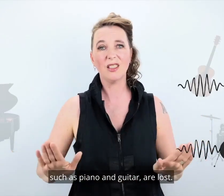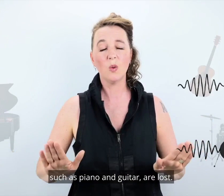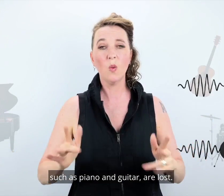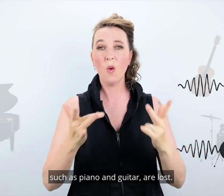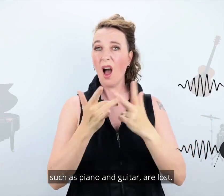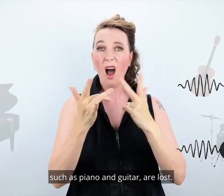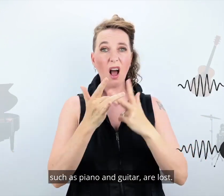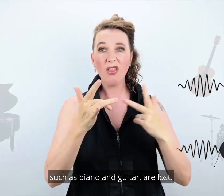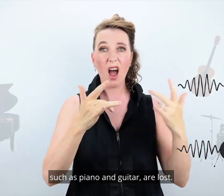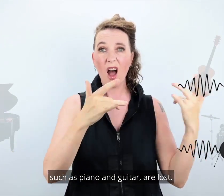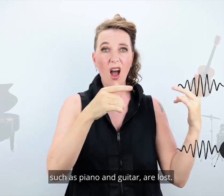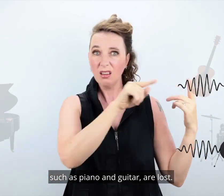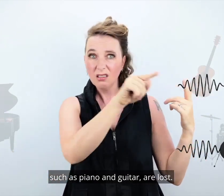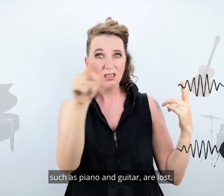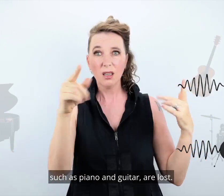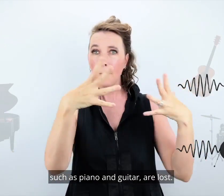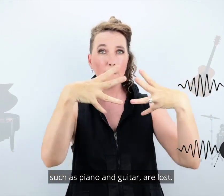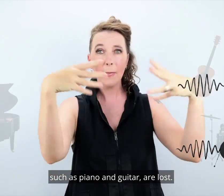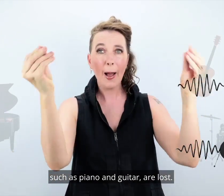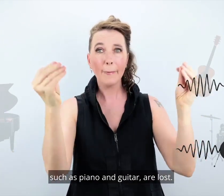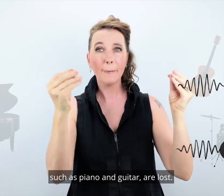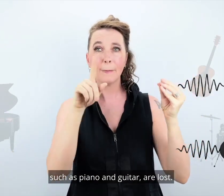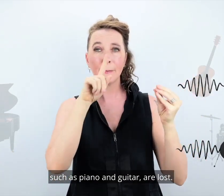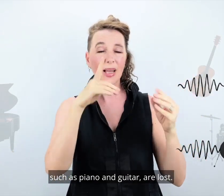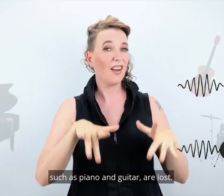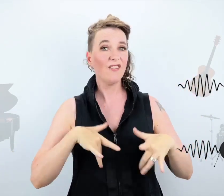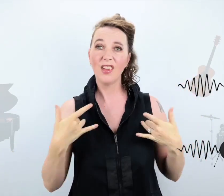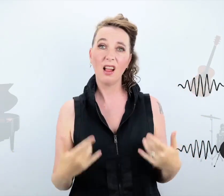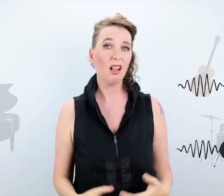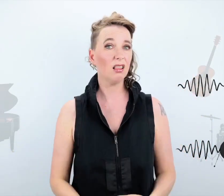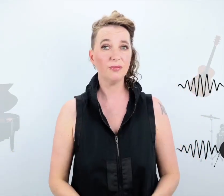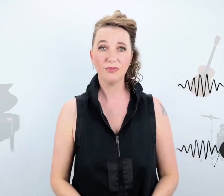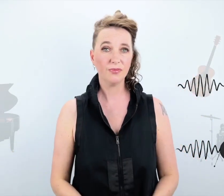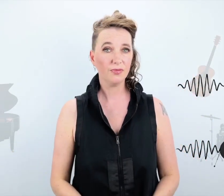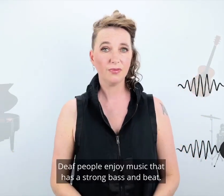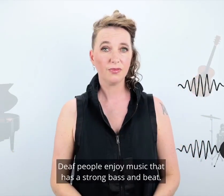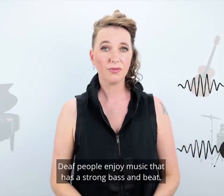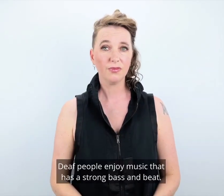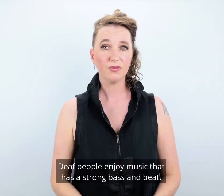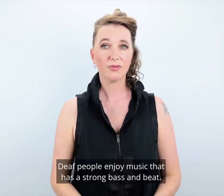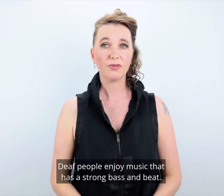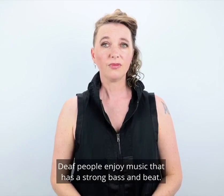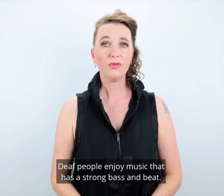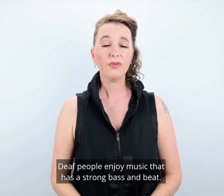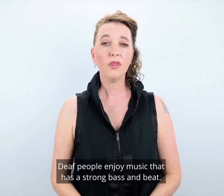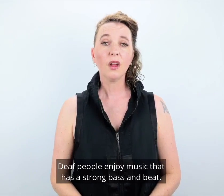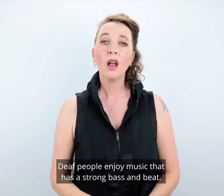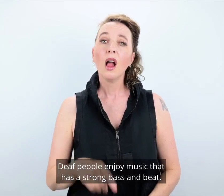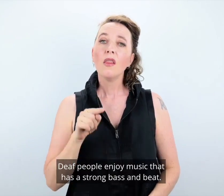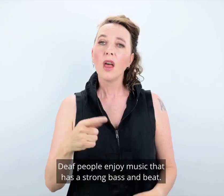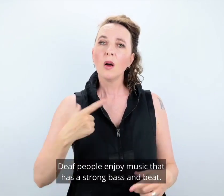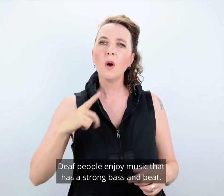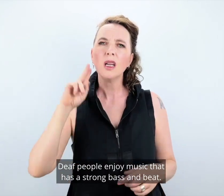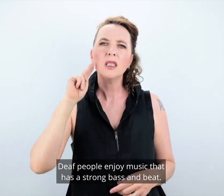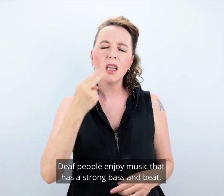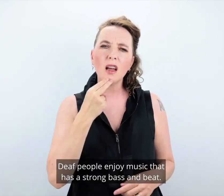as piano and guitar, are lost. Deaf people enjoy music that has a strong